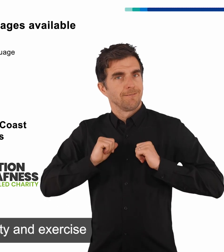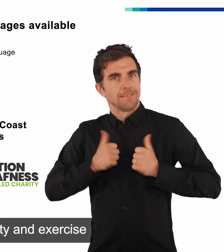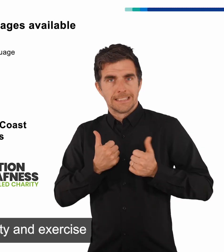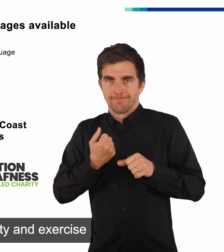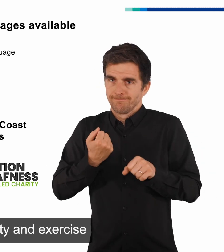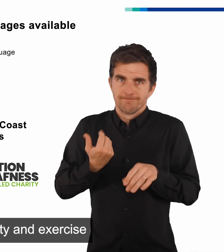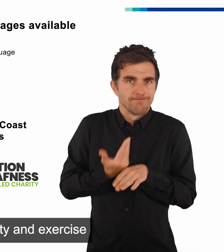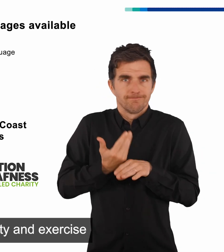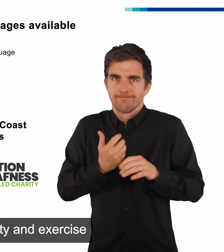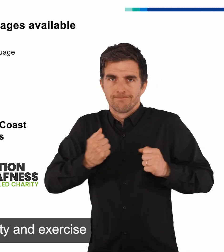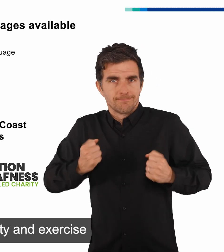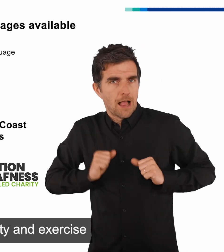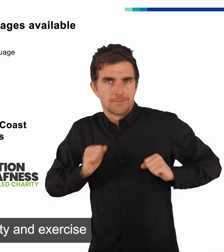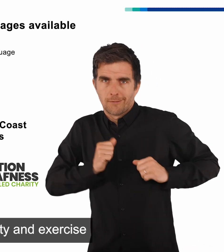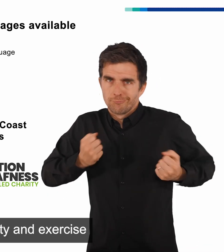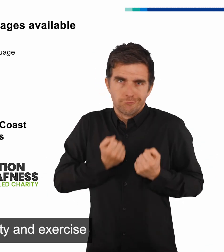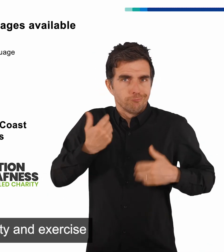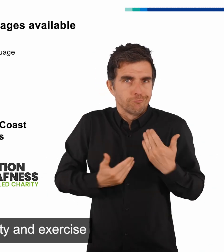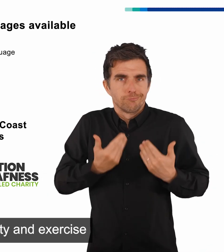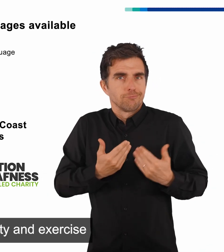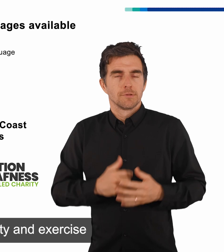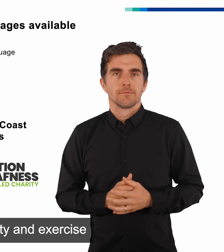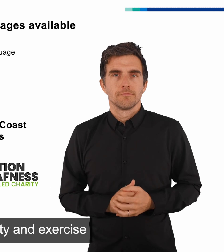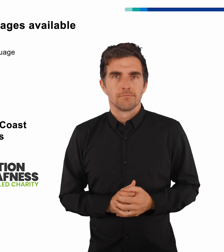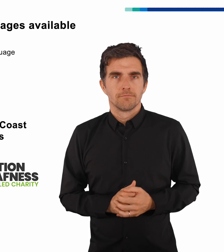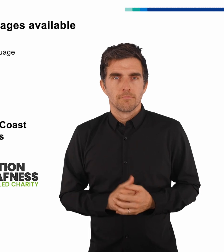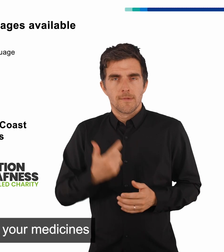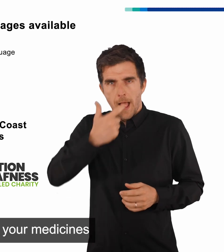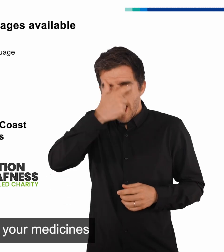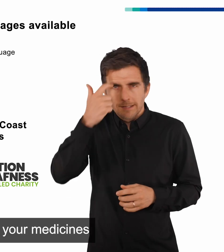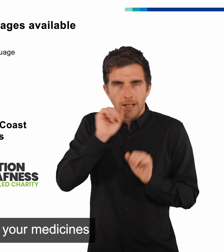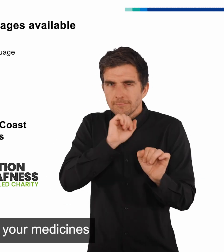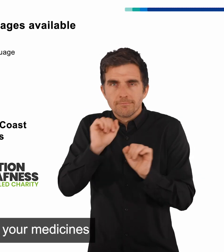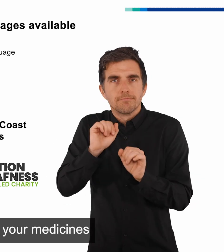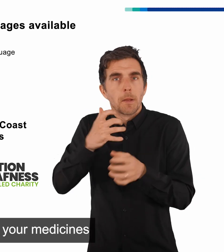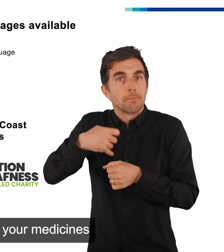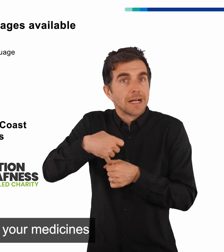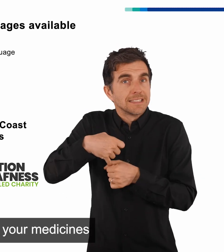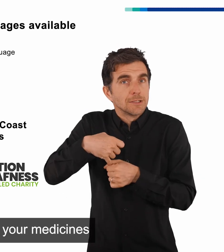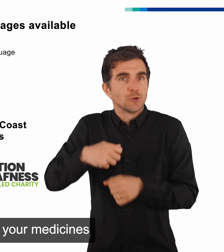Cantonese, Polish, Romanian, Russian, Urdu.